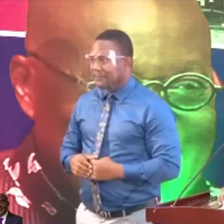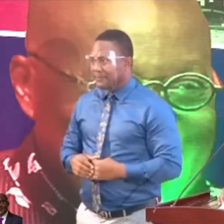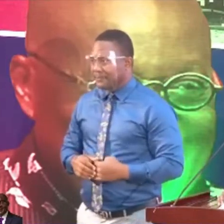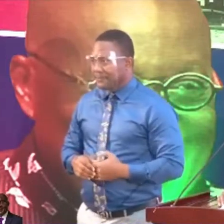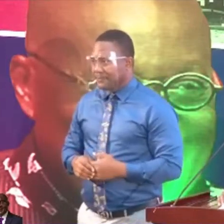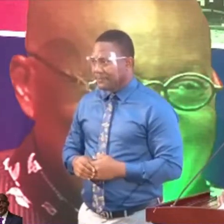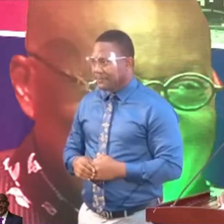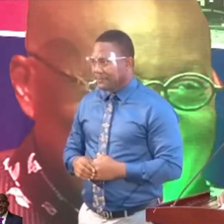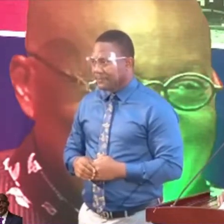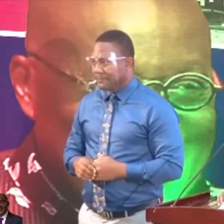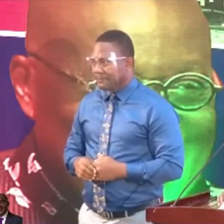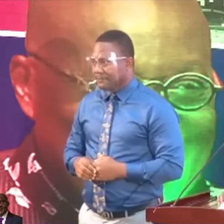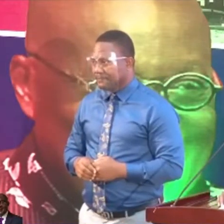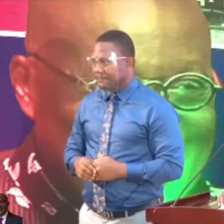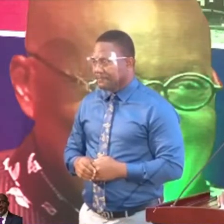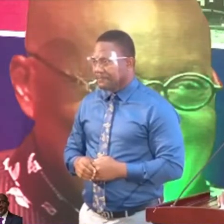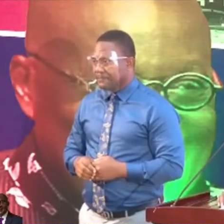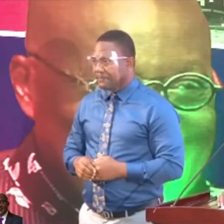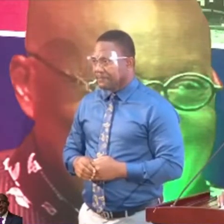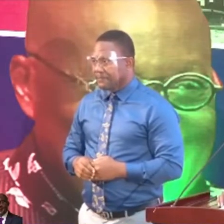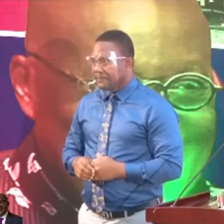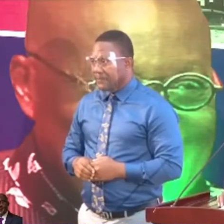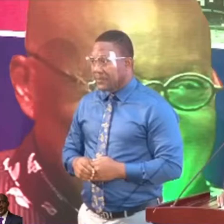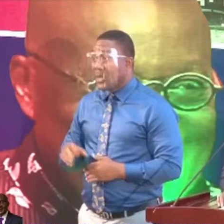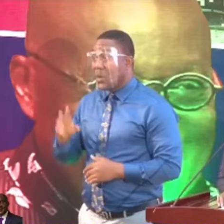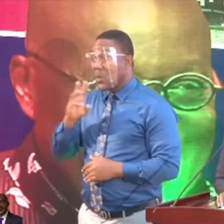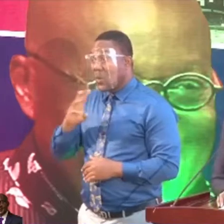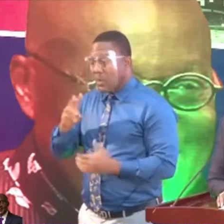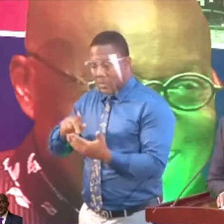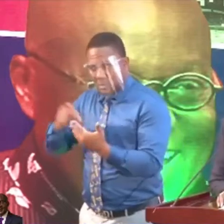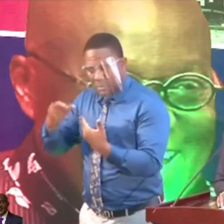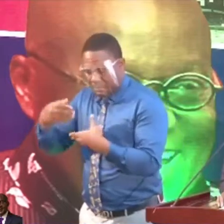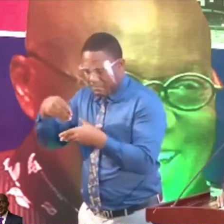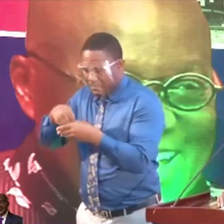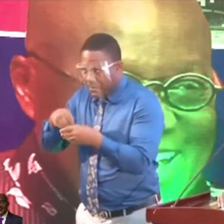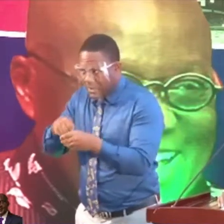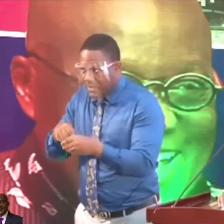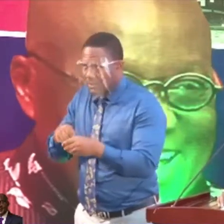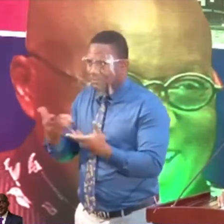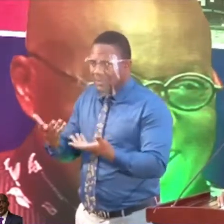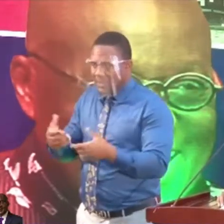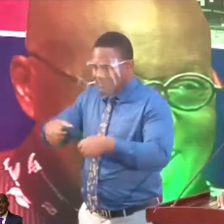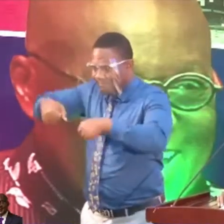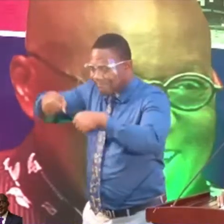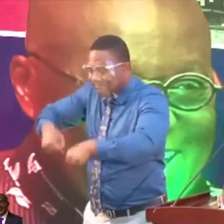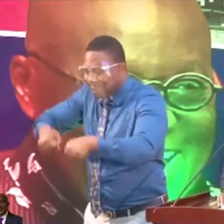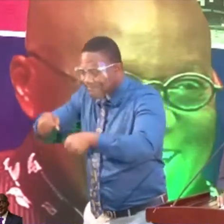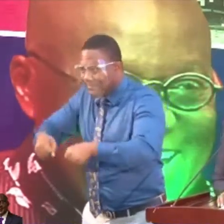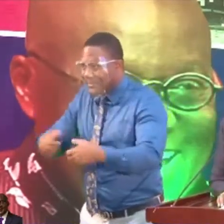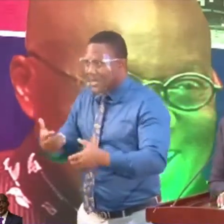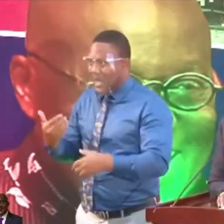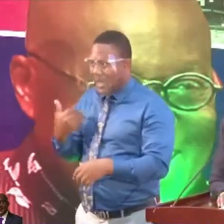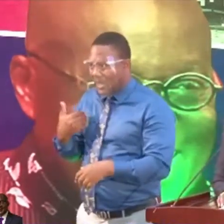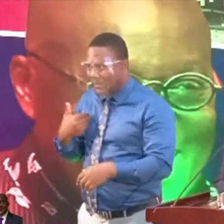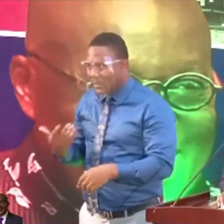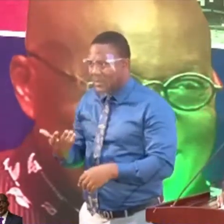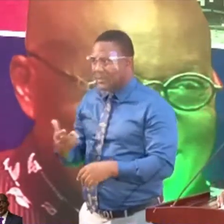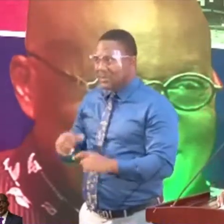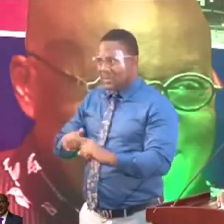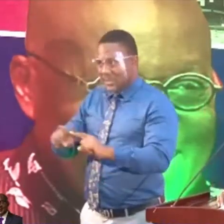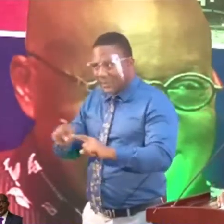water-related and sanitation projects that we have undertaken include boreholes, mechanized water systems, and